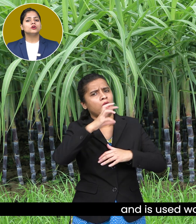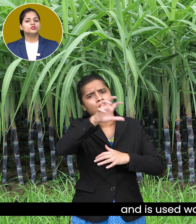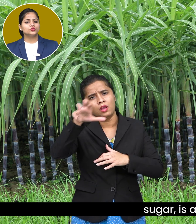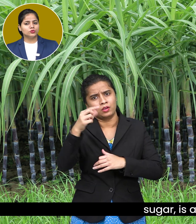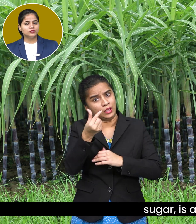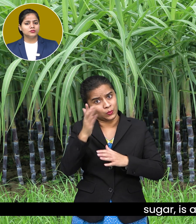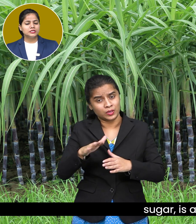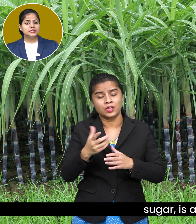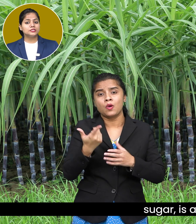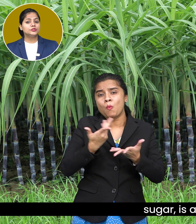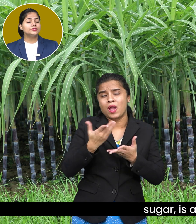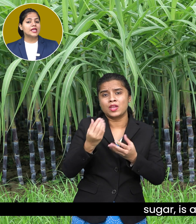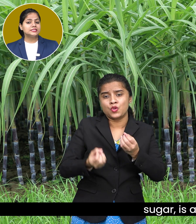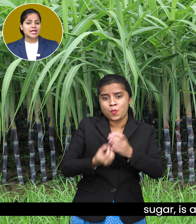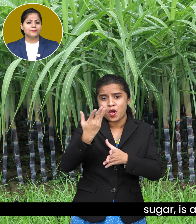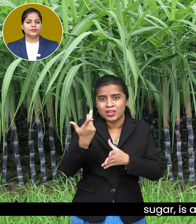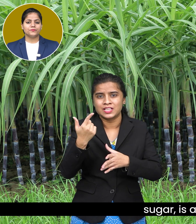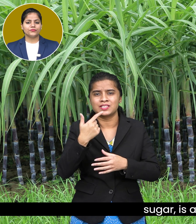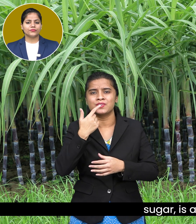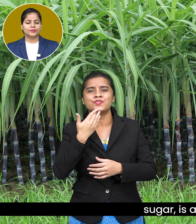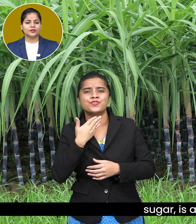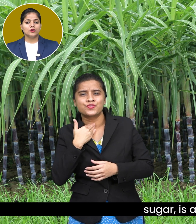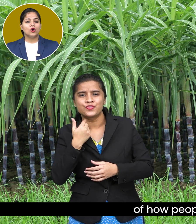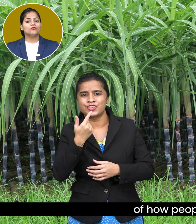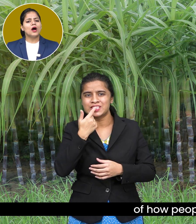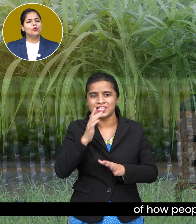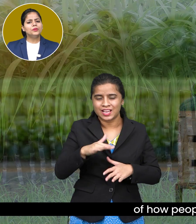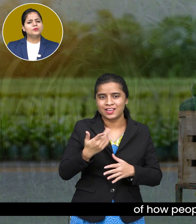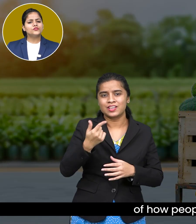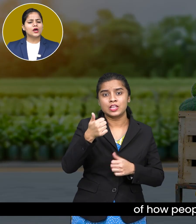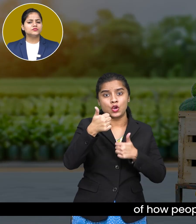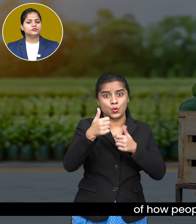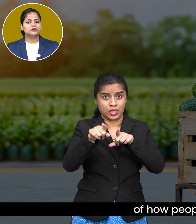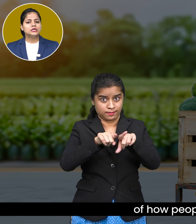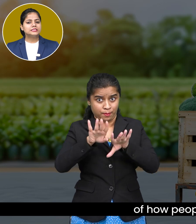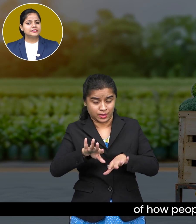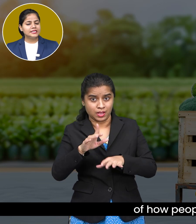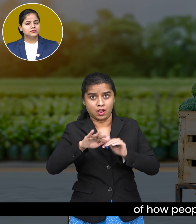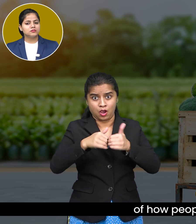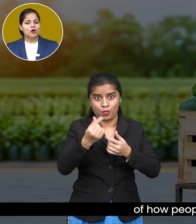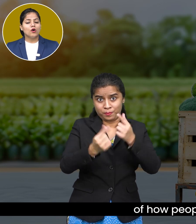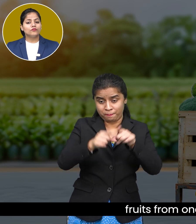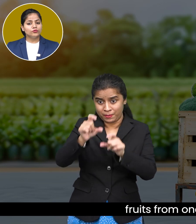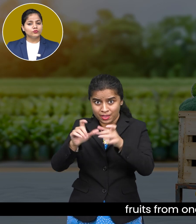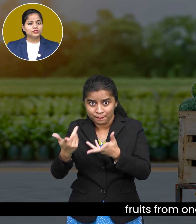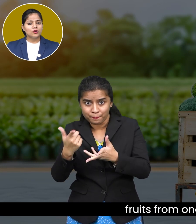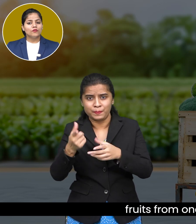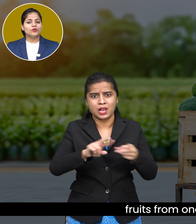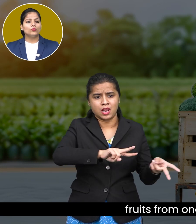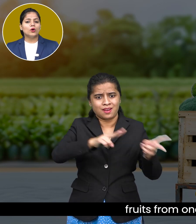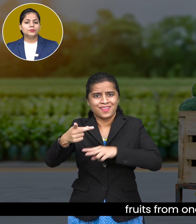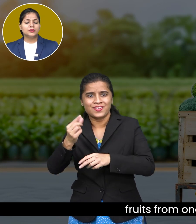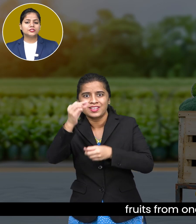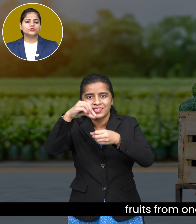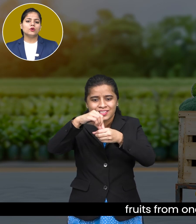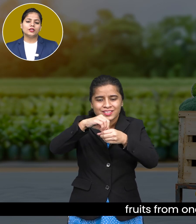produce sugar, is a good example of how people transfer seeds, fruits